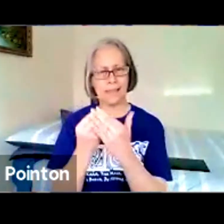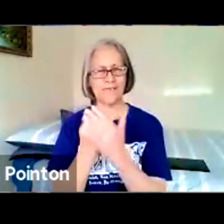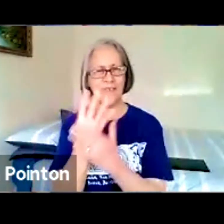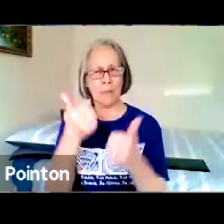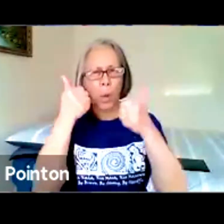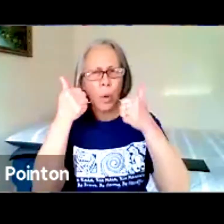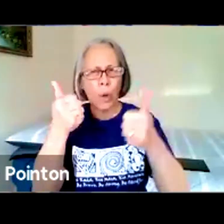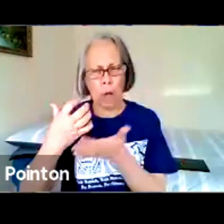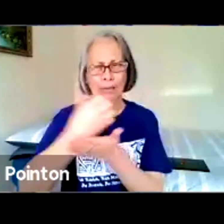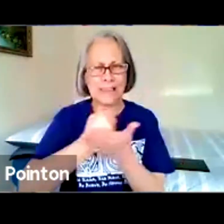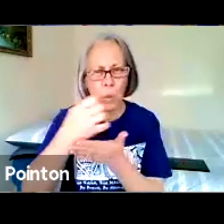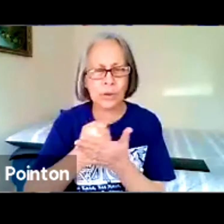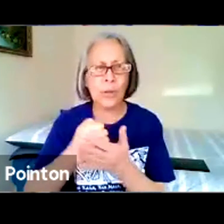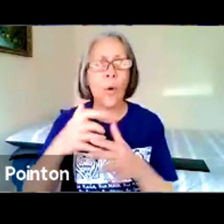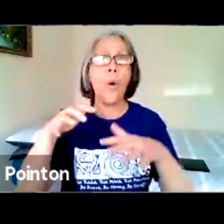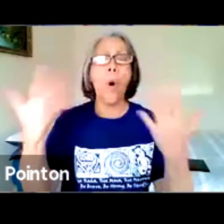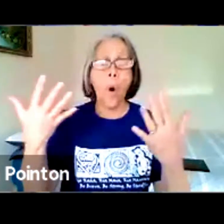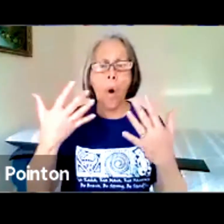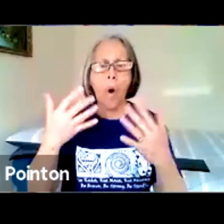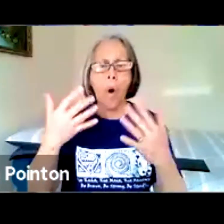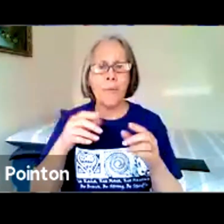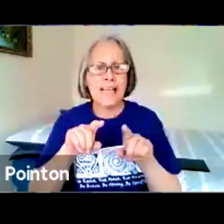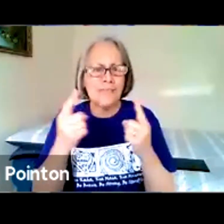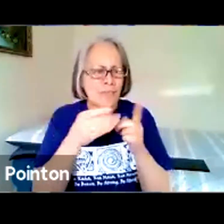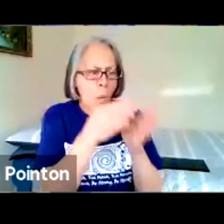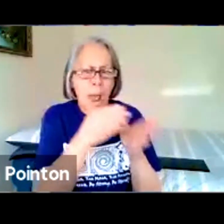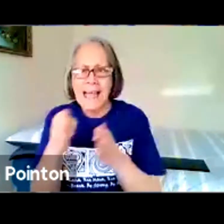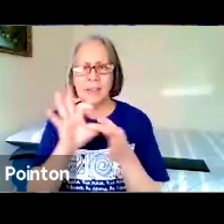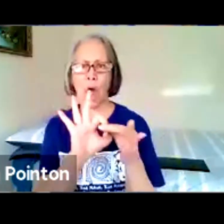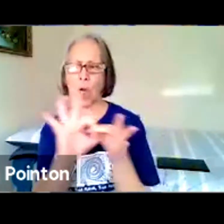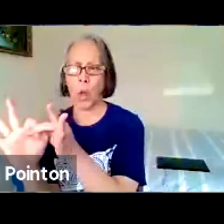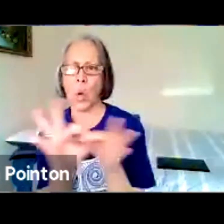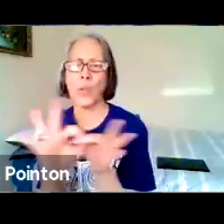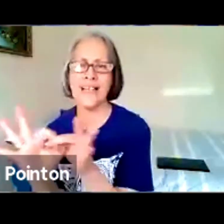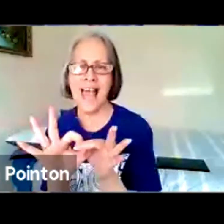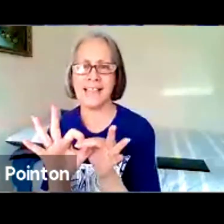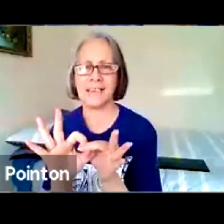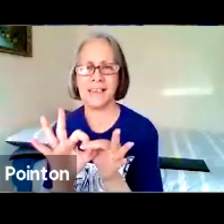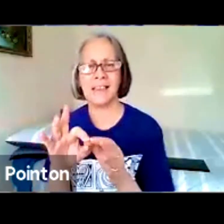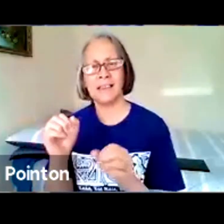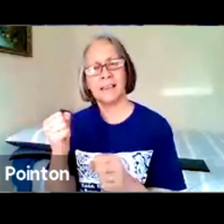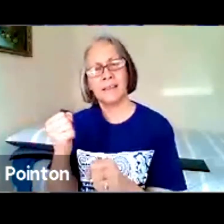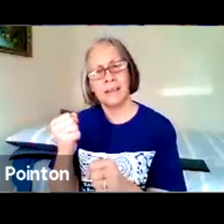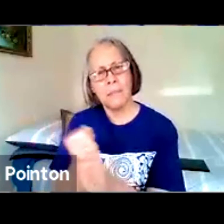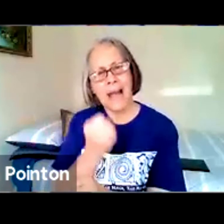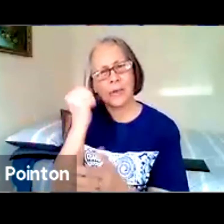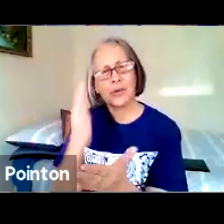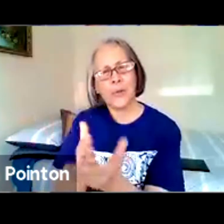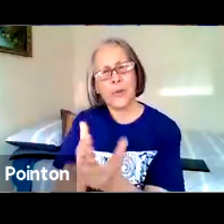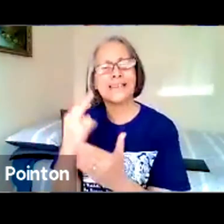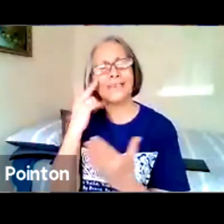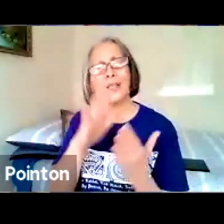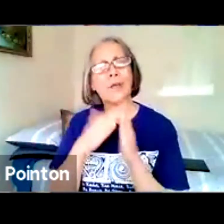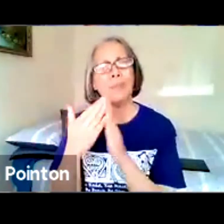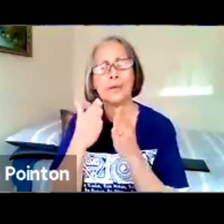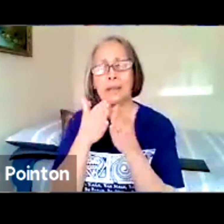think about it, English may not be their language. Are there any development of resources or any way that we can make connection